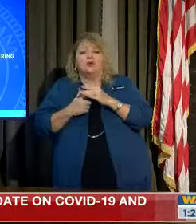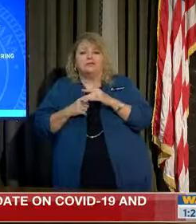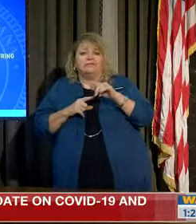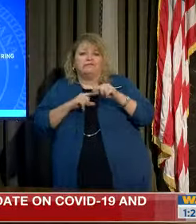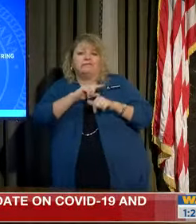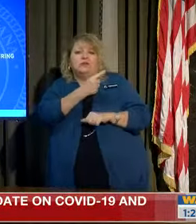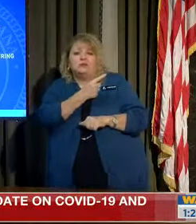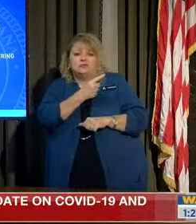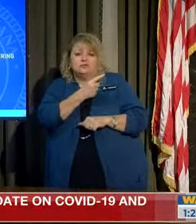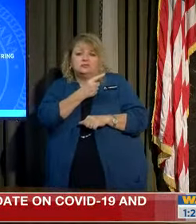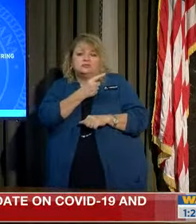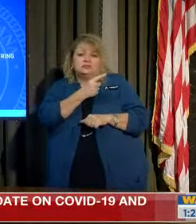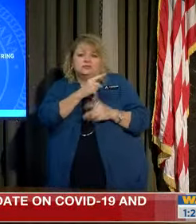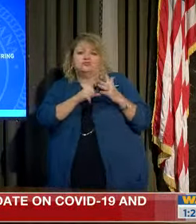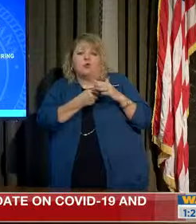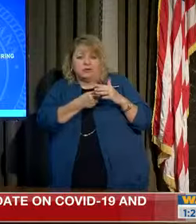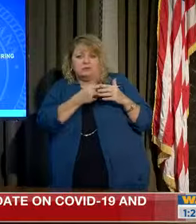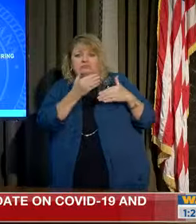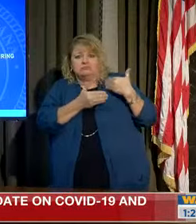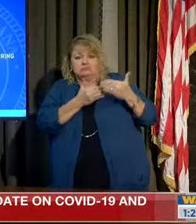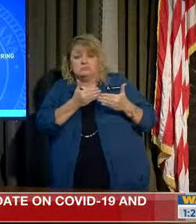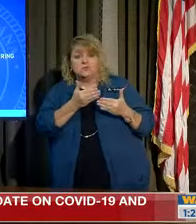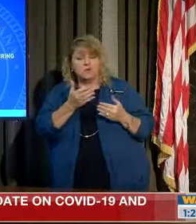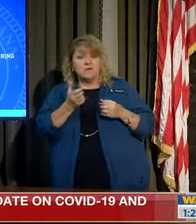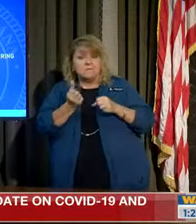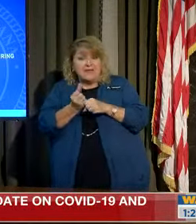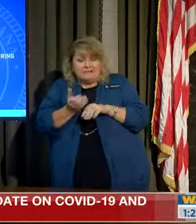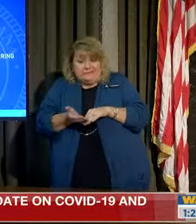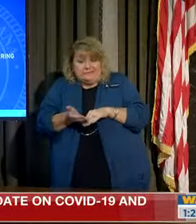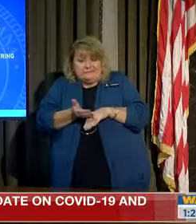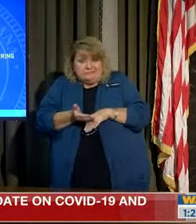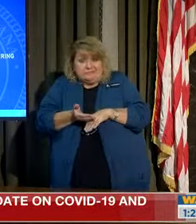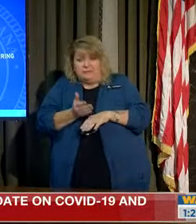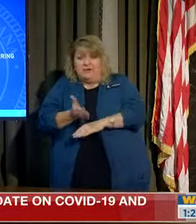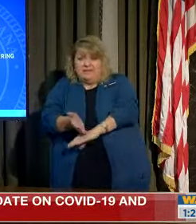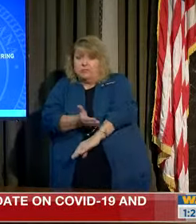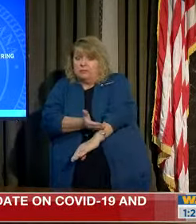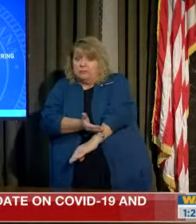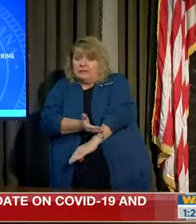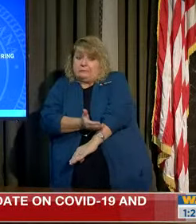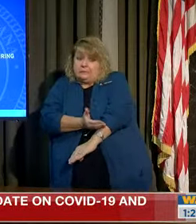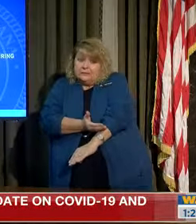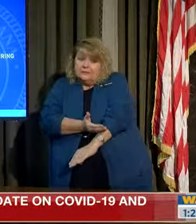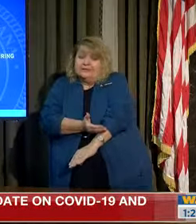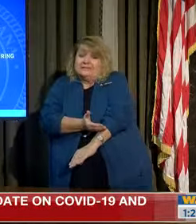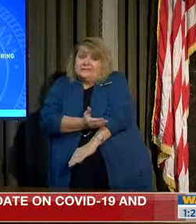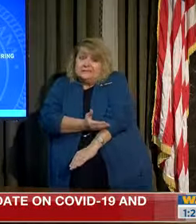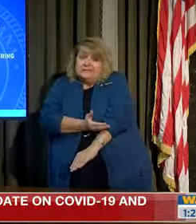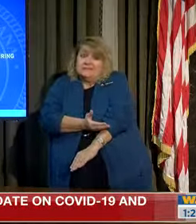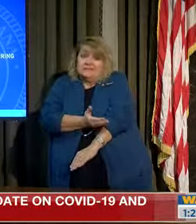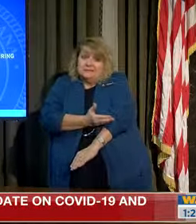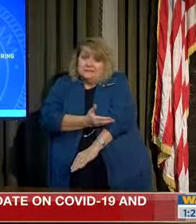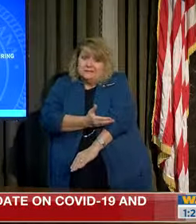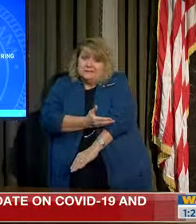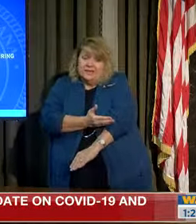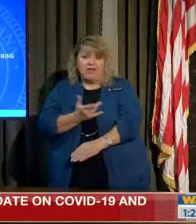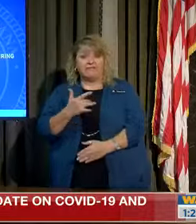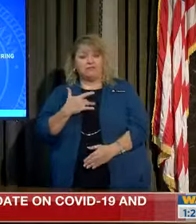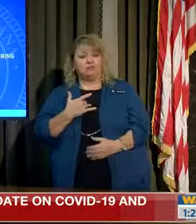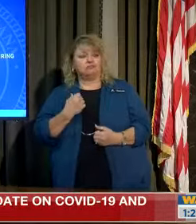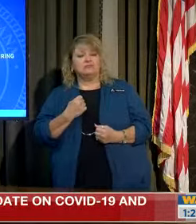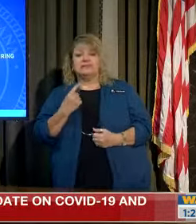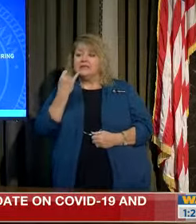series. So we continue to make incremental progress here. And it is encouraging to me to know that if you're an adult living in